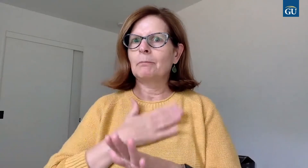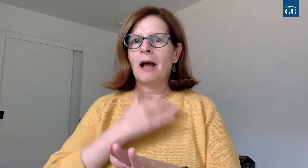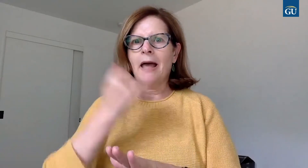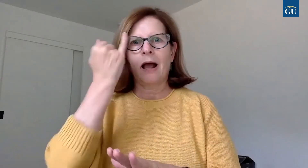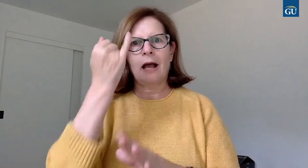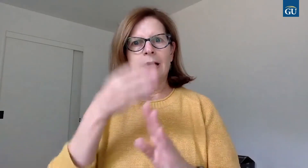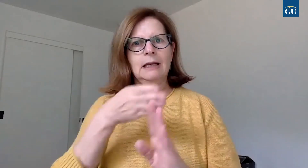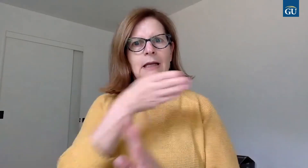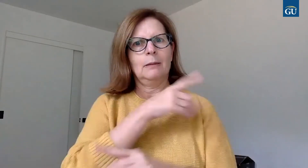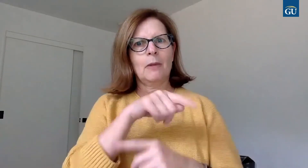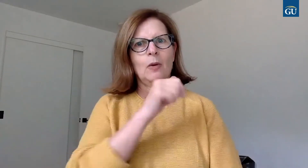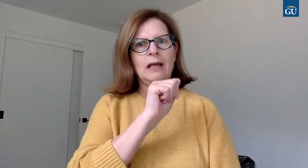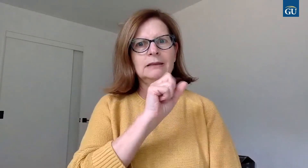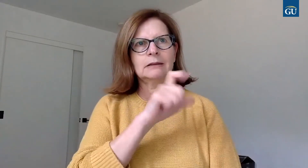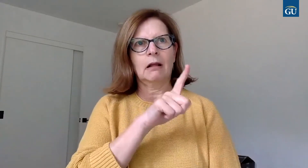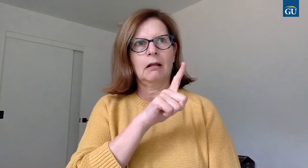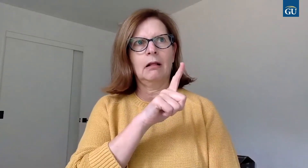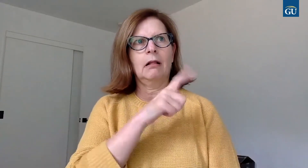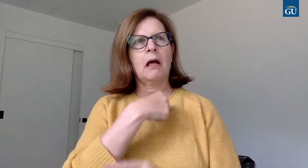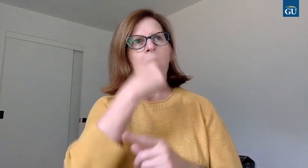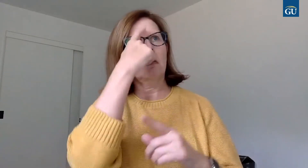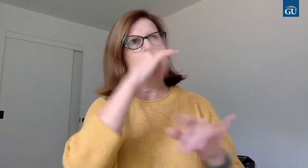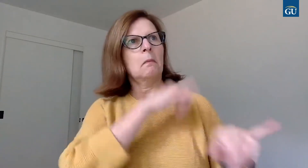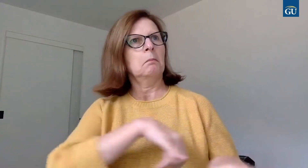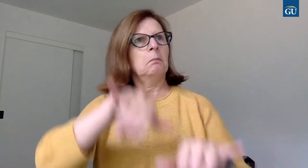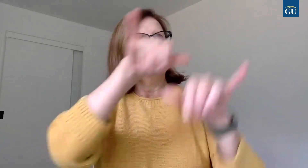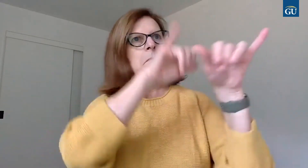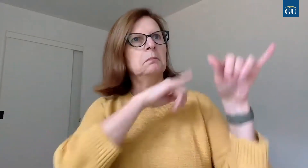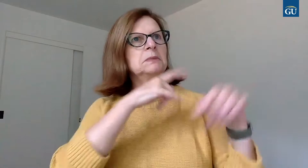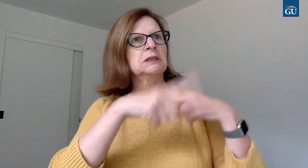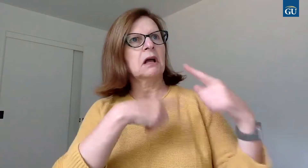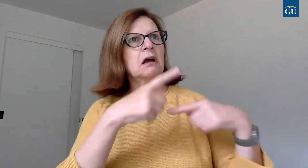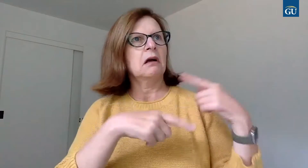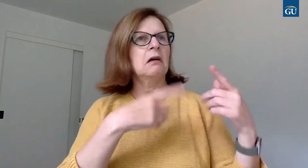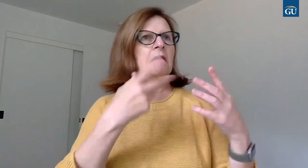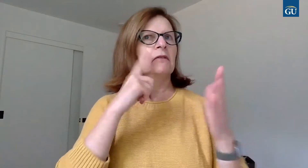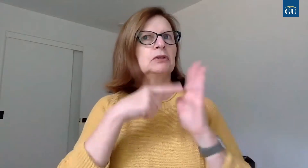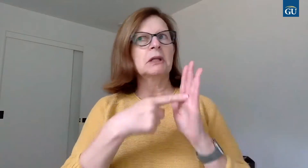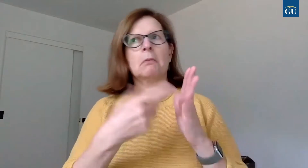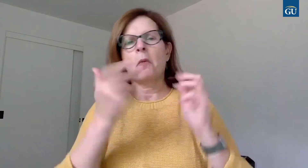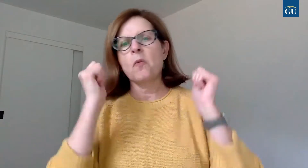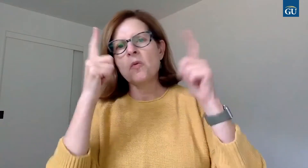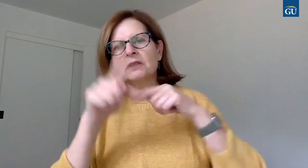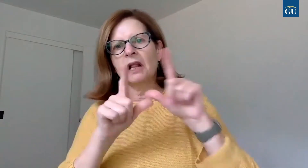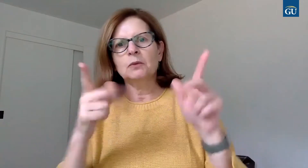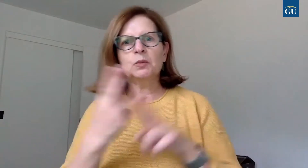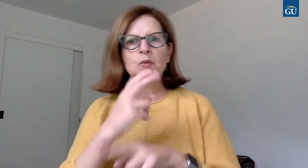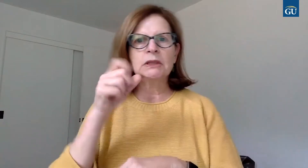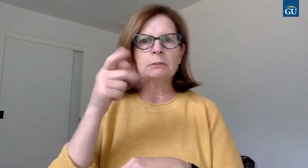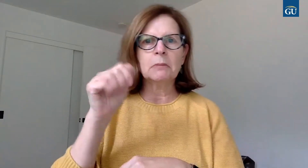ideas that ASL had the same features as other sign languages, such as the use of space and other properties.